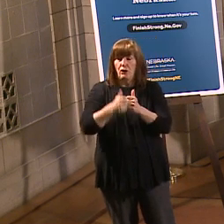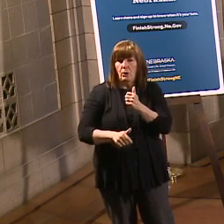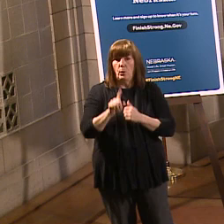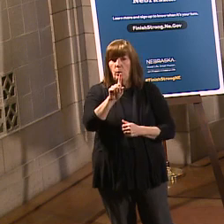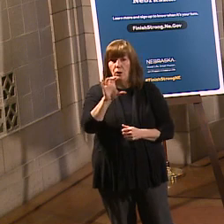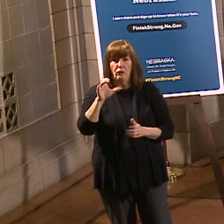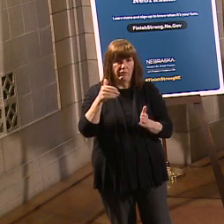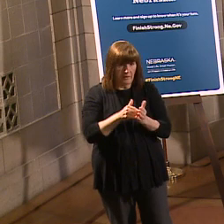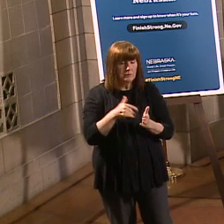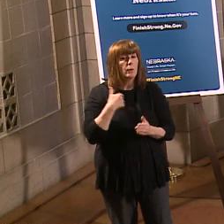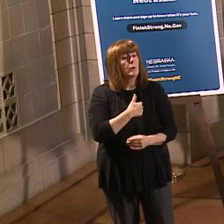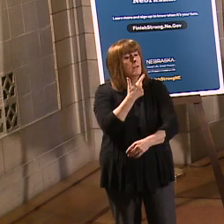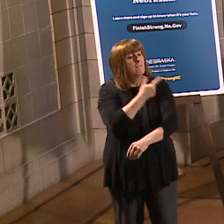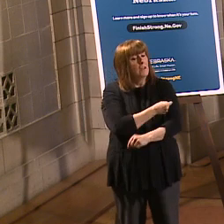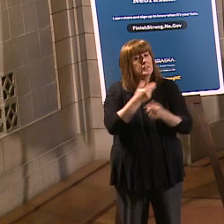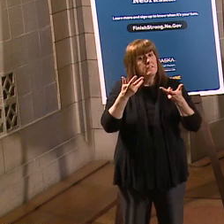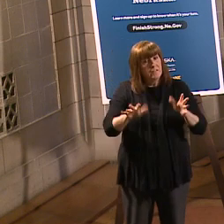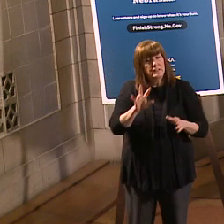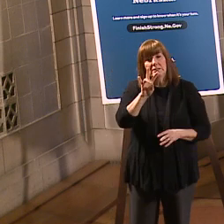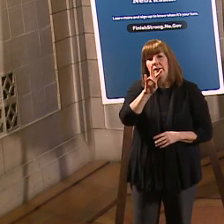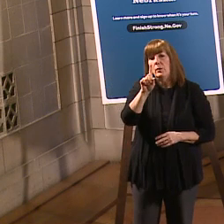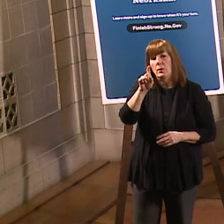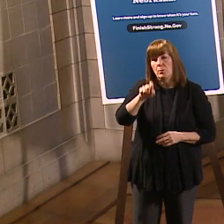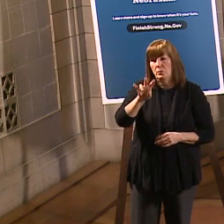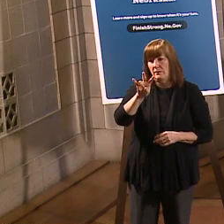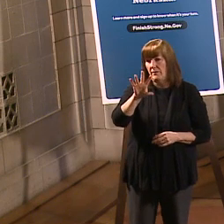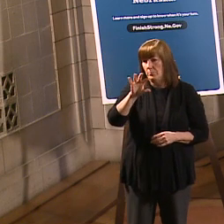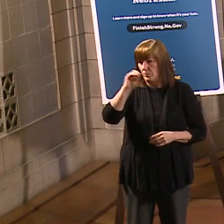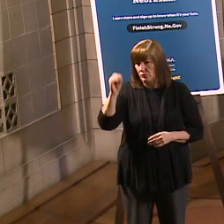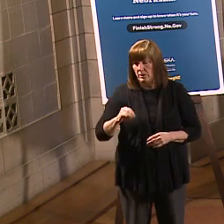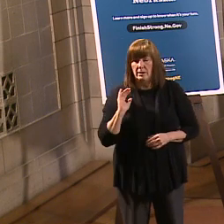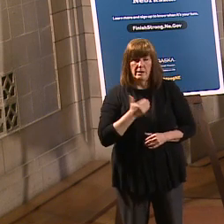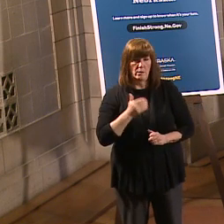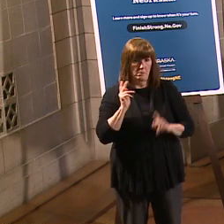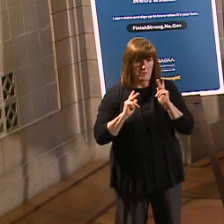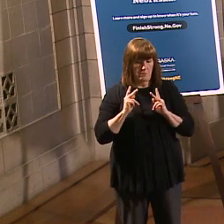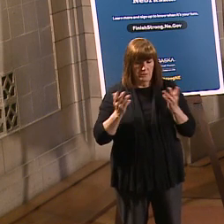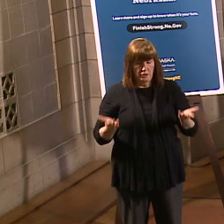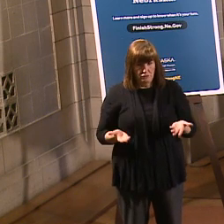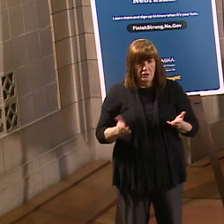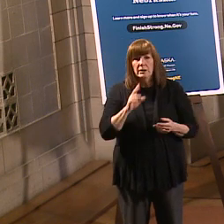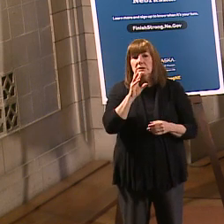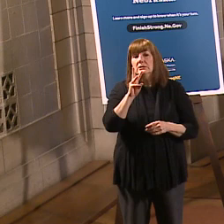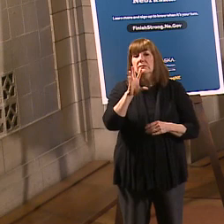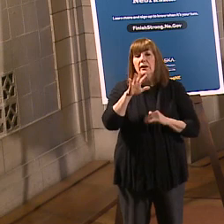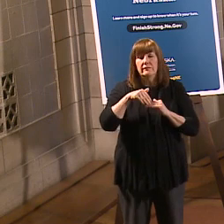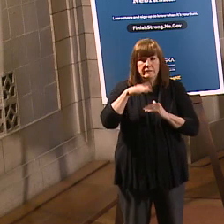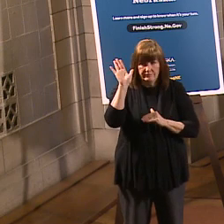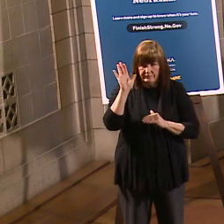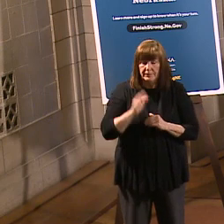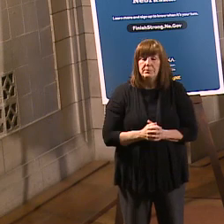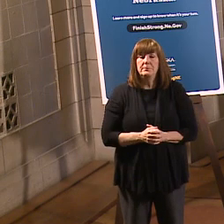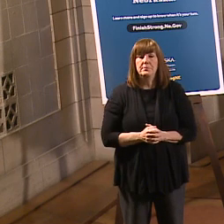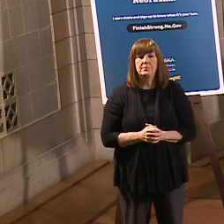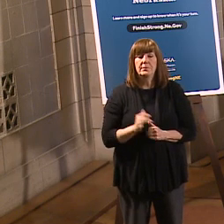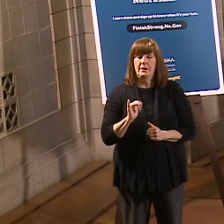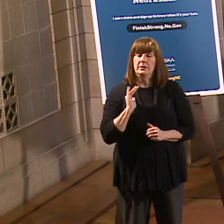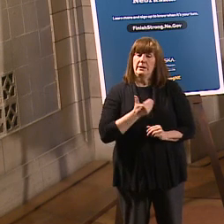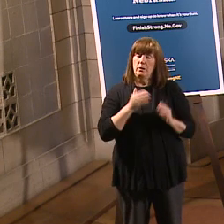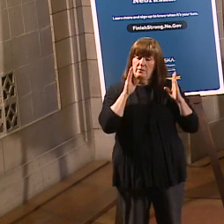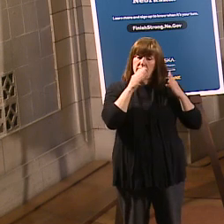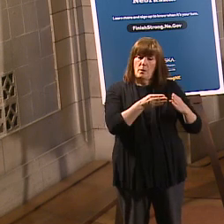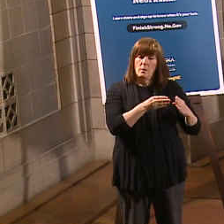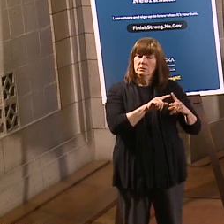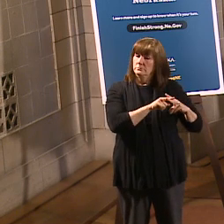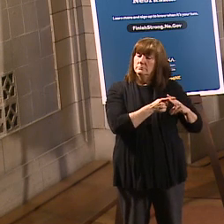we have vaccinated 71.75% of our population that is 65 years and older. Again, this has been one of our focuses